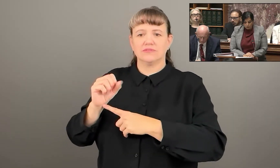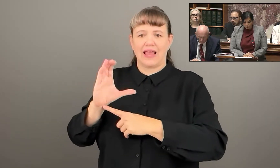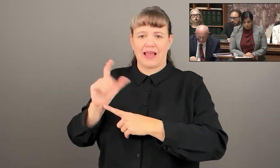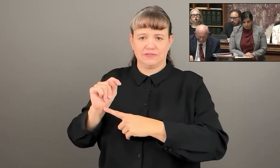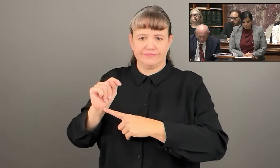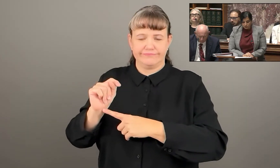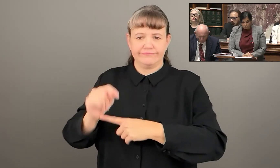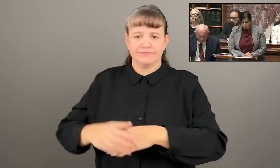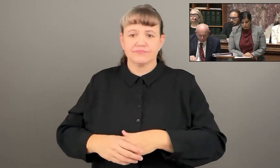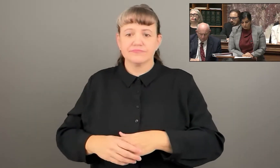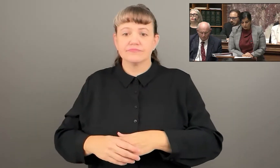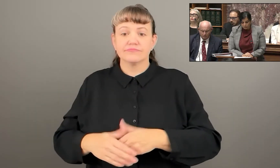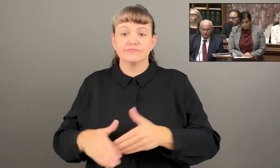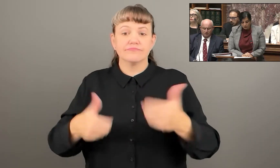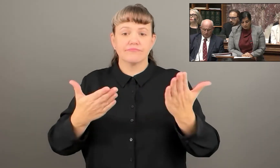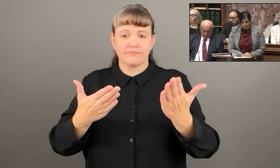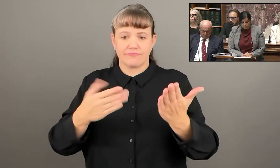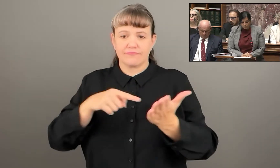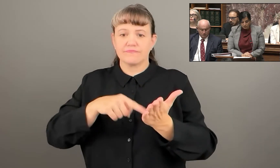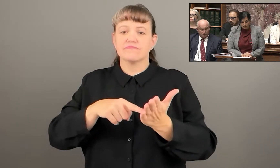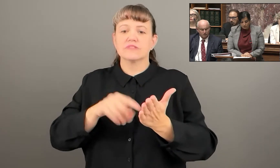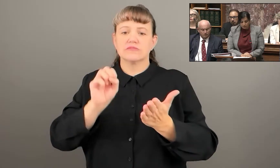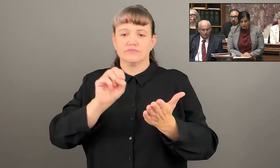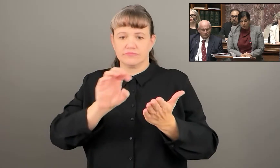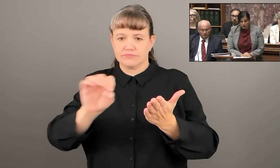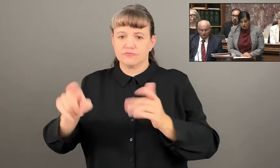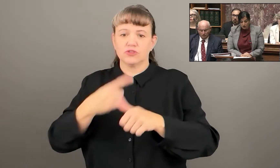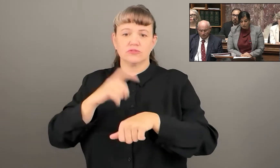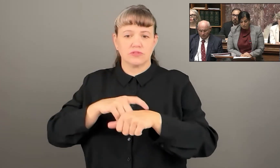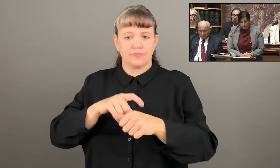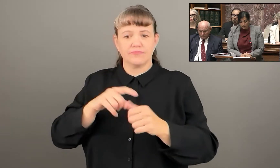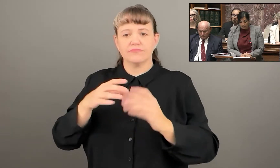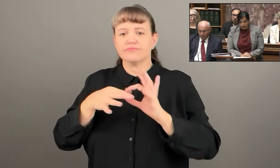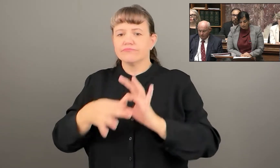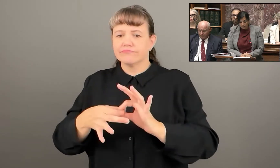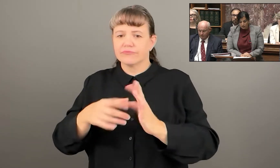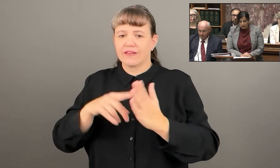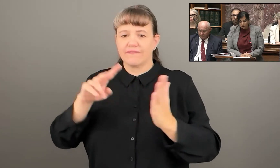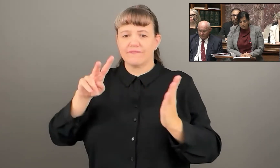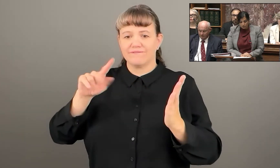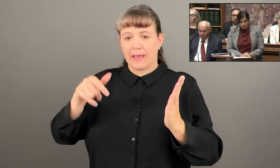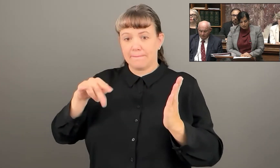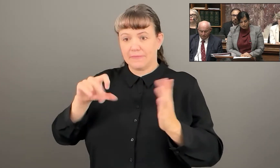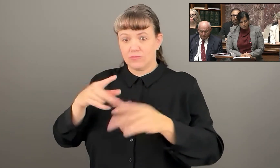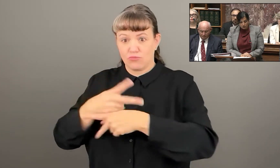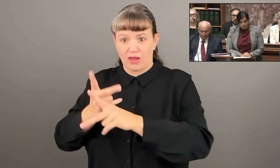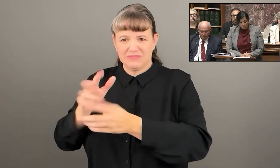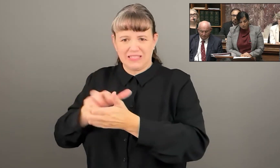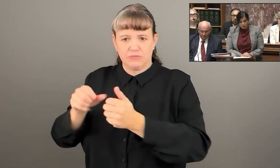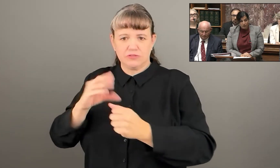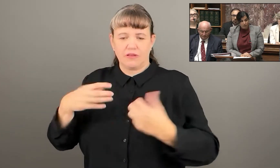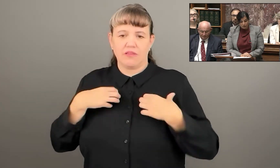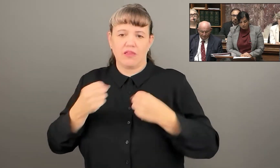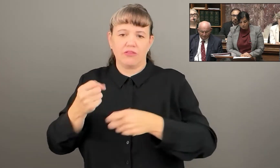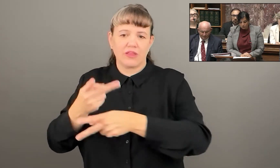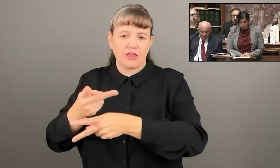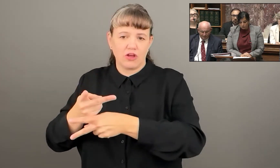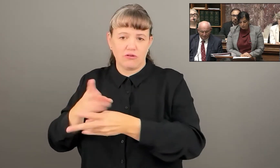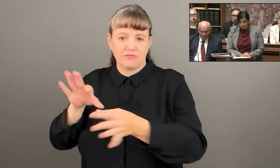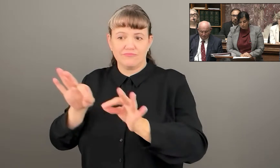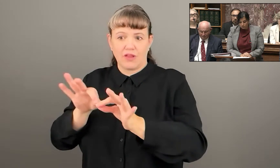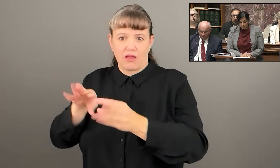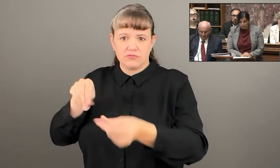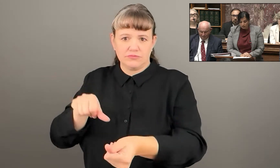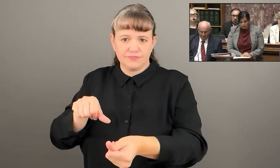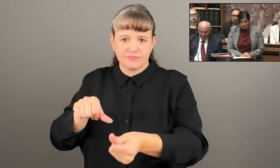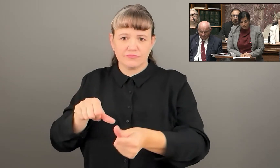Mr. Speaker, I'm pleased to introduce the Vaping Product Damages and Healthcare Costs Recovery Act. This bill allows the province to sue manufacturers,